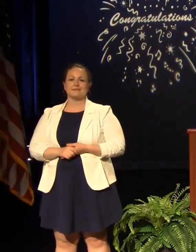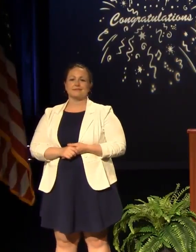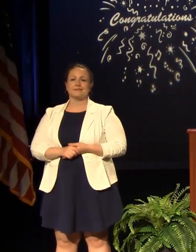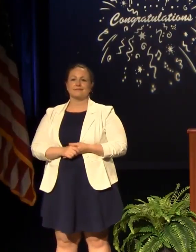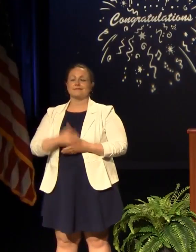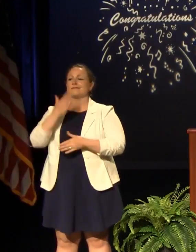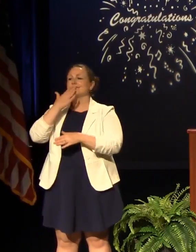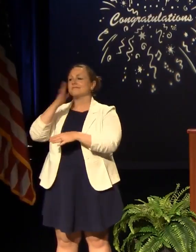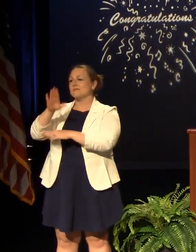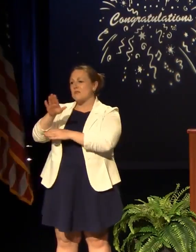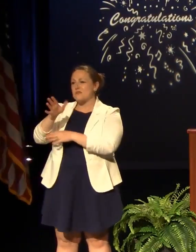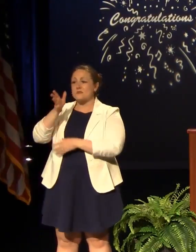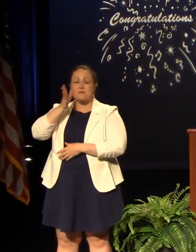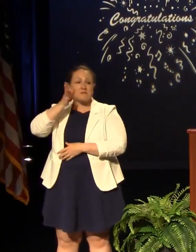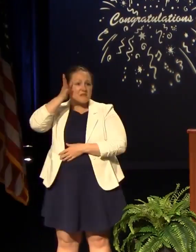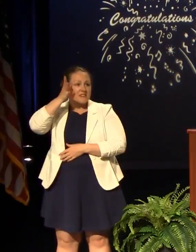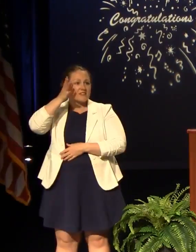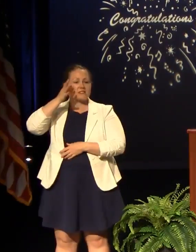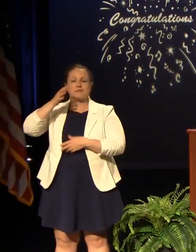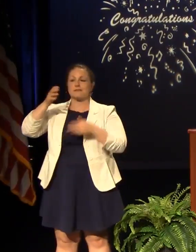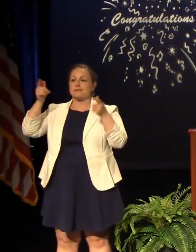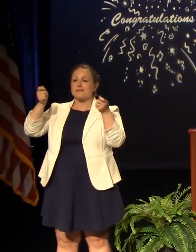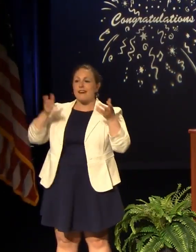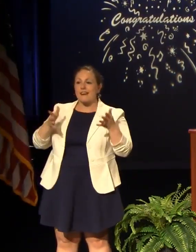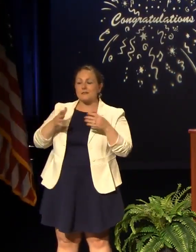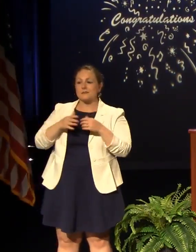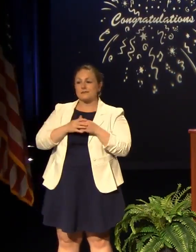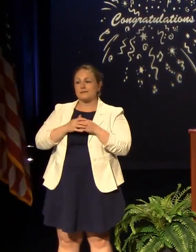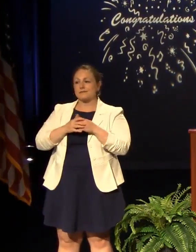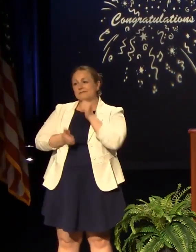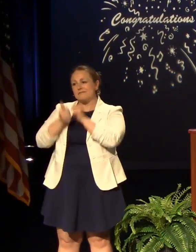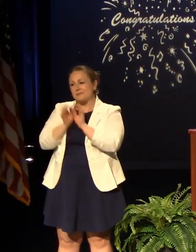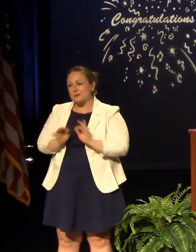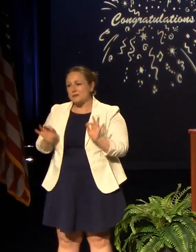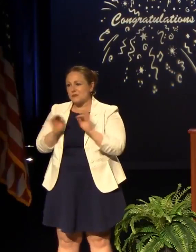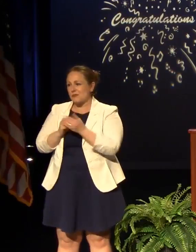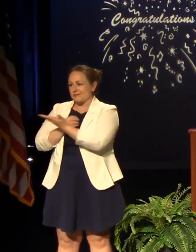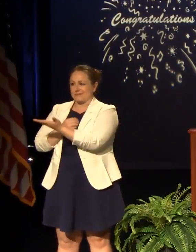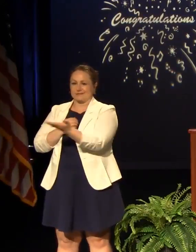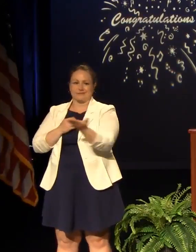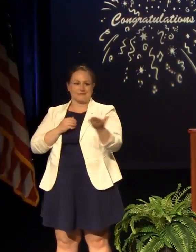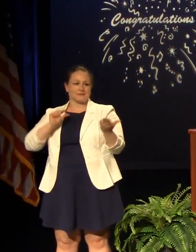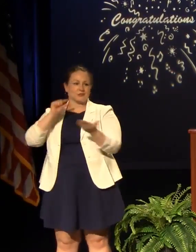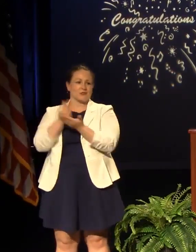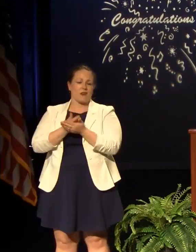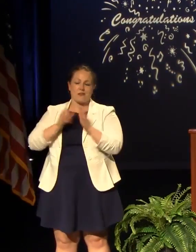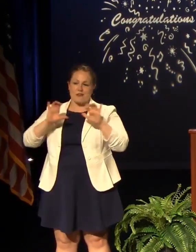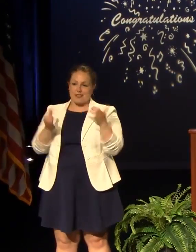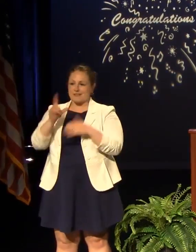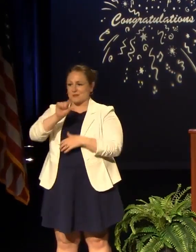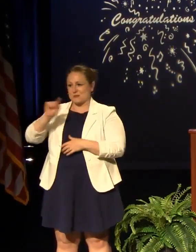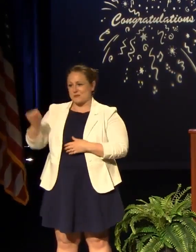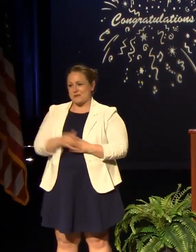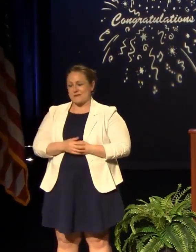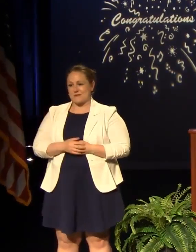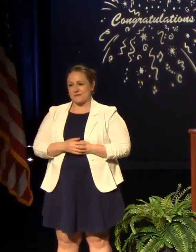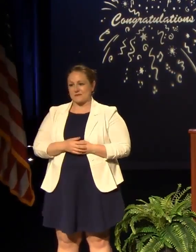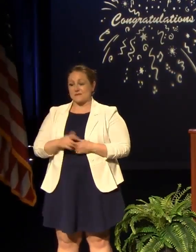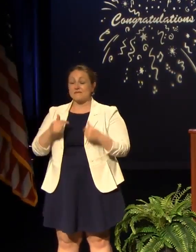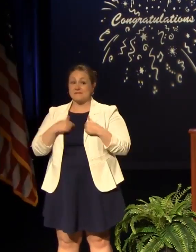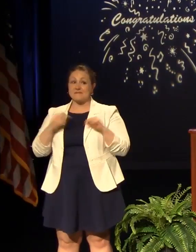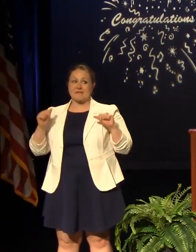Good afternoon, parents, administrators, and most importantly, the graduating class of 2020. I can safely